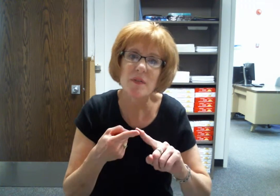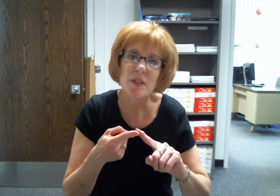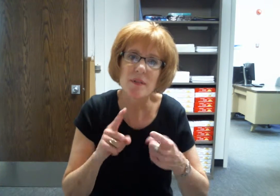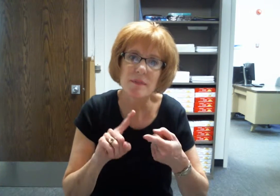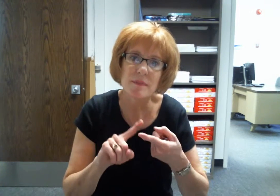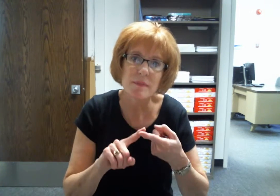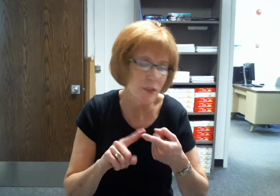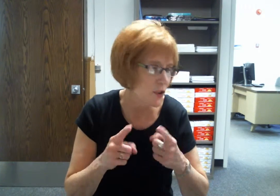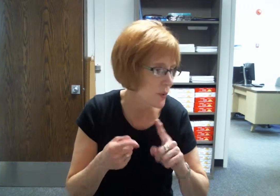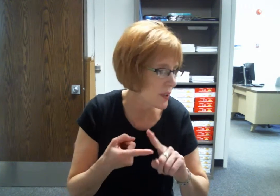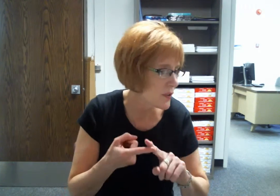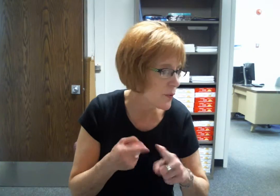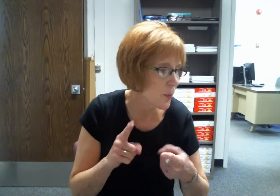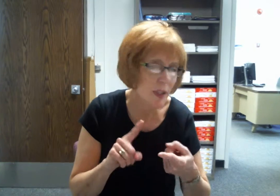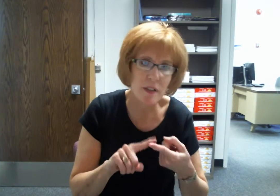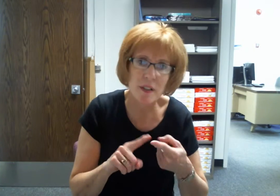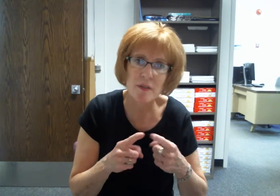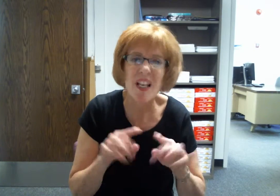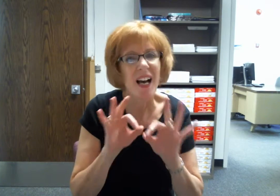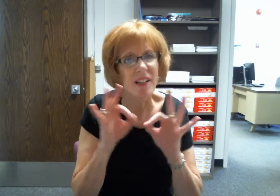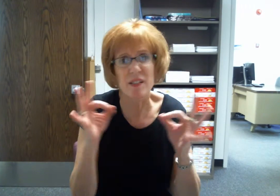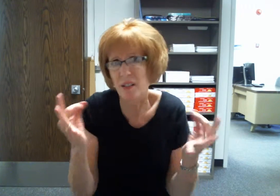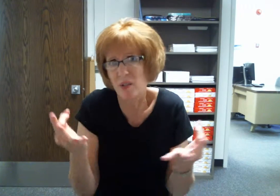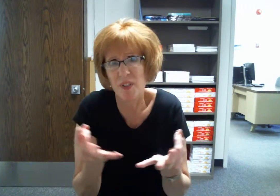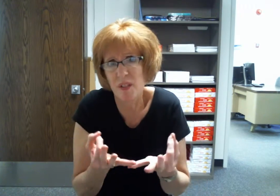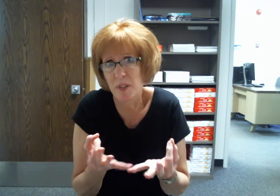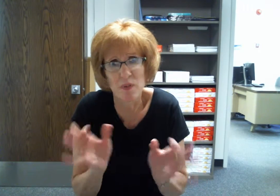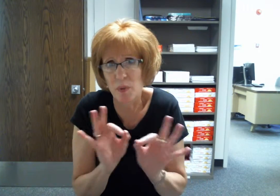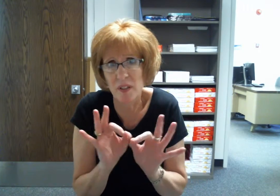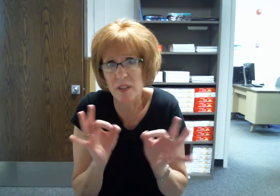Relatives. They're showing this for relatives. I just like to do family for relatives.